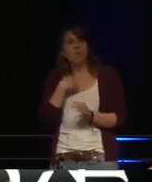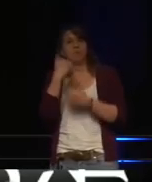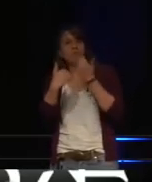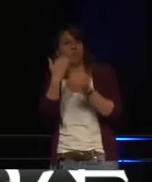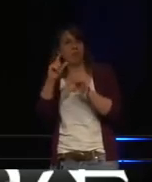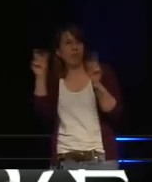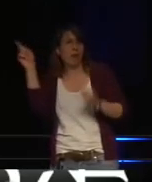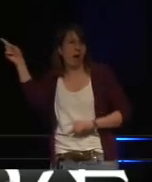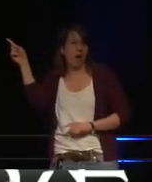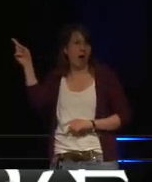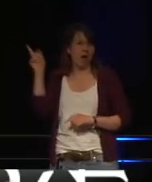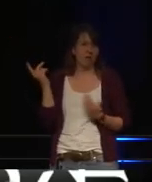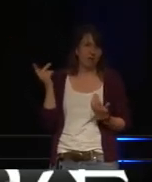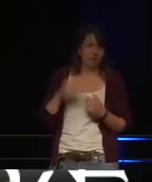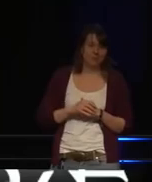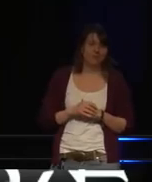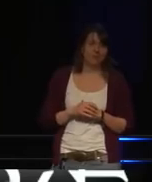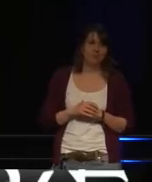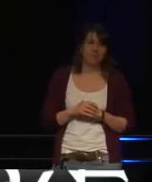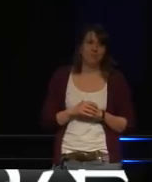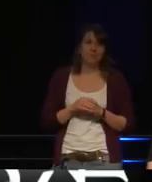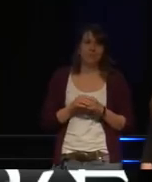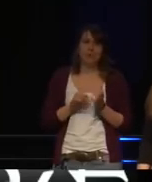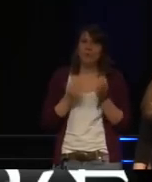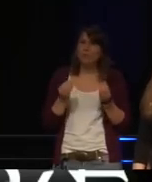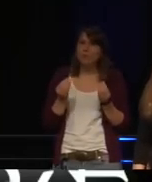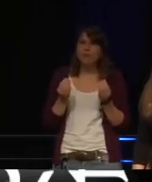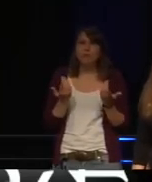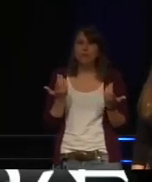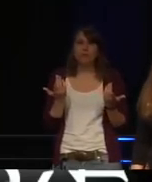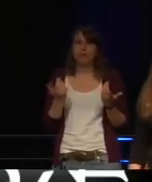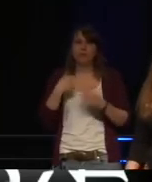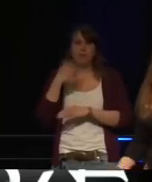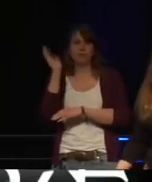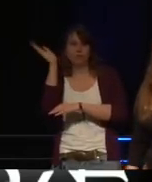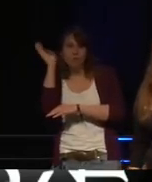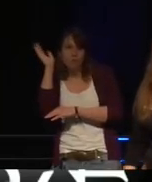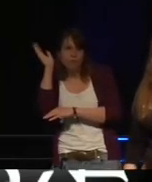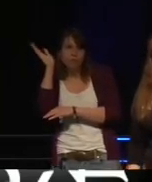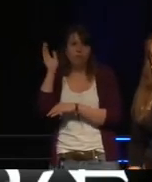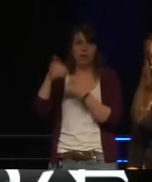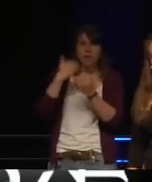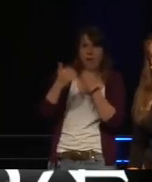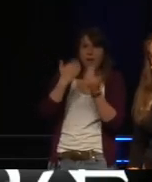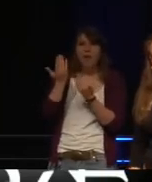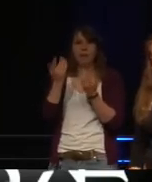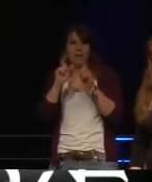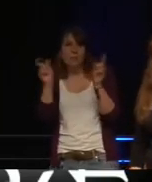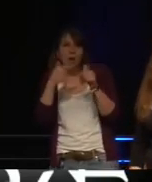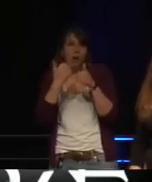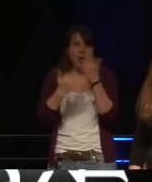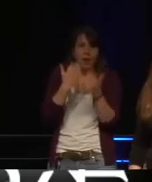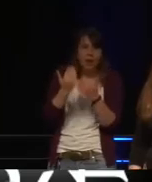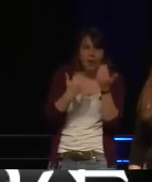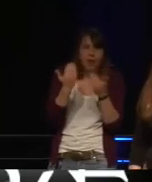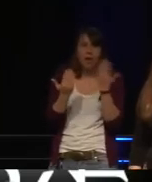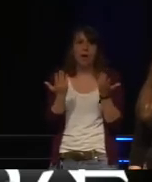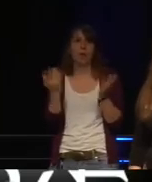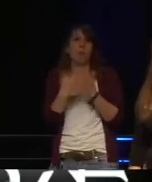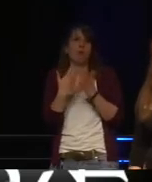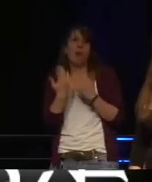because that's probably what everybody asks me when I appear somewhere and say, oh, I'll give